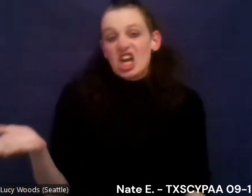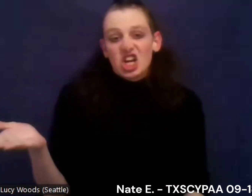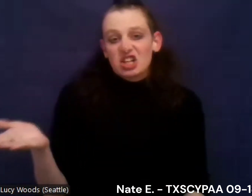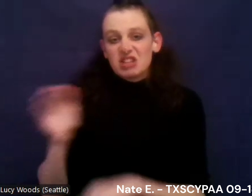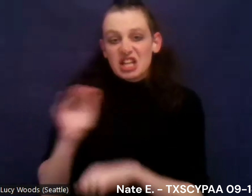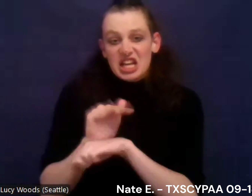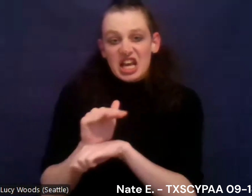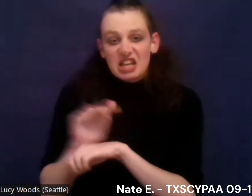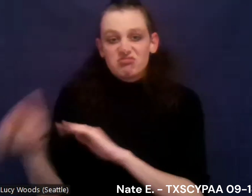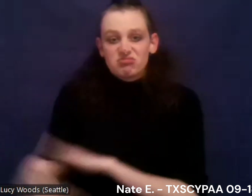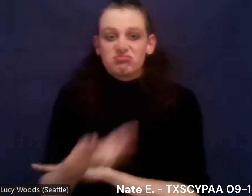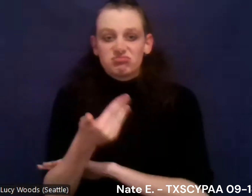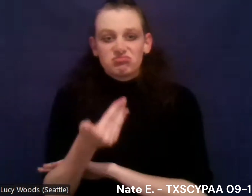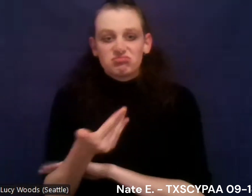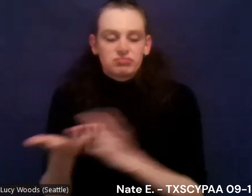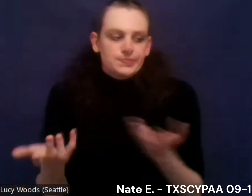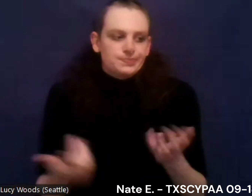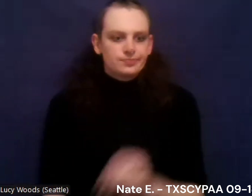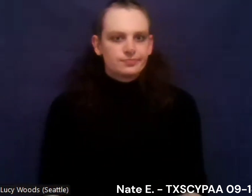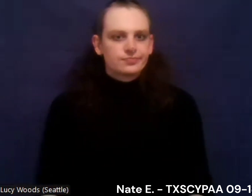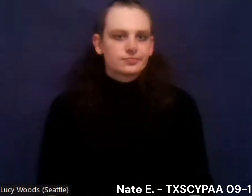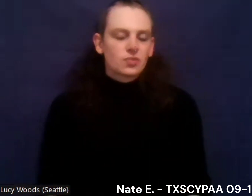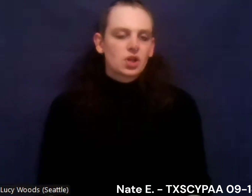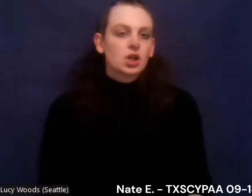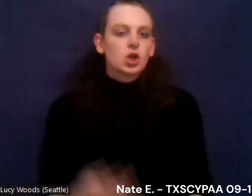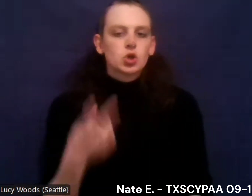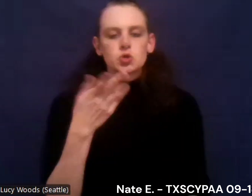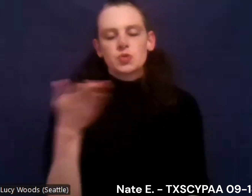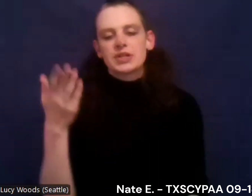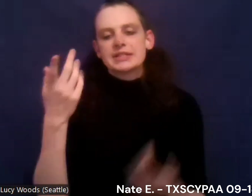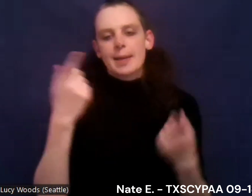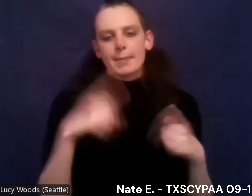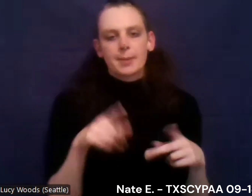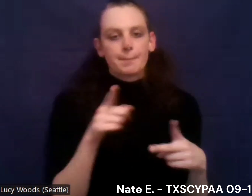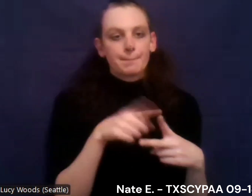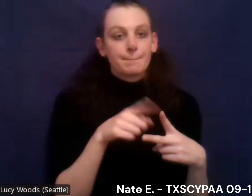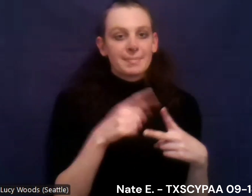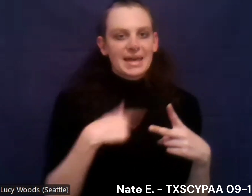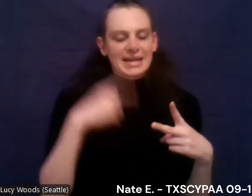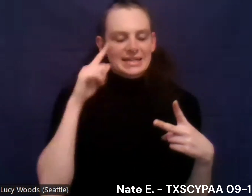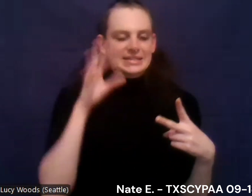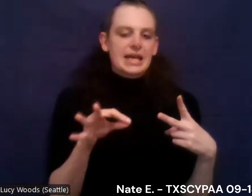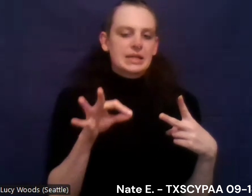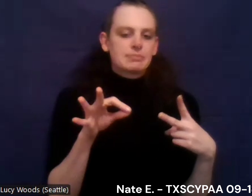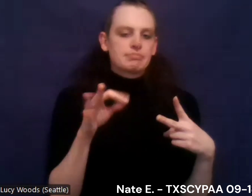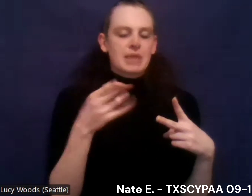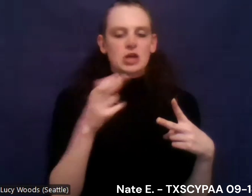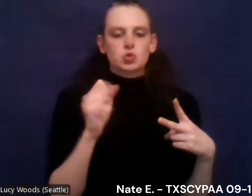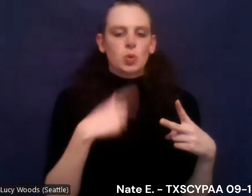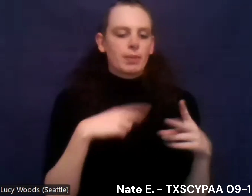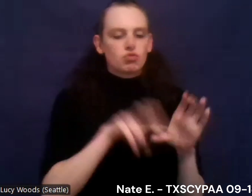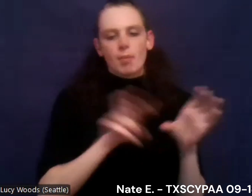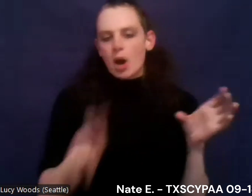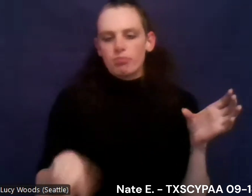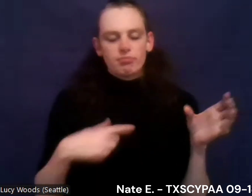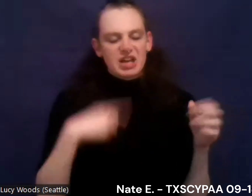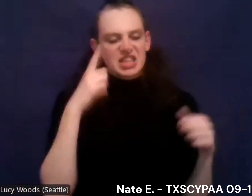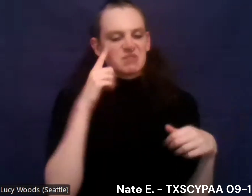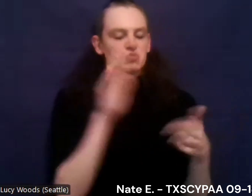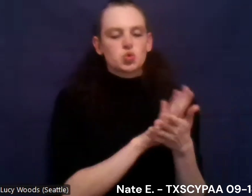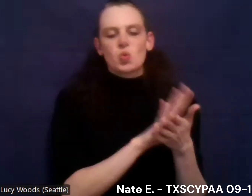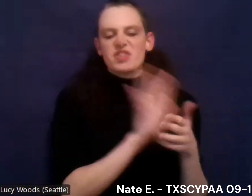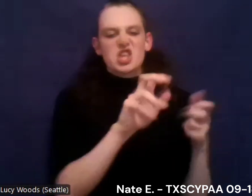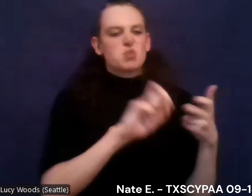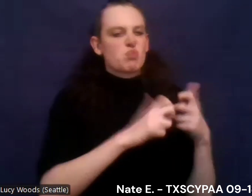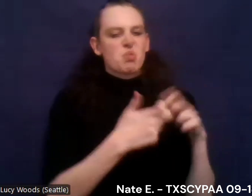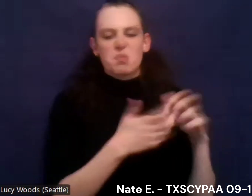right? And Um, two things happened. One, I decided that I was going to drop out of school because I thought school was a problem. I really